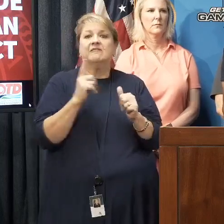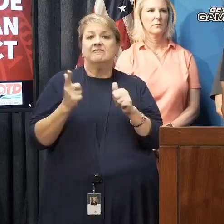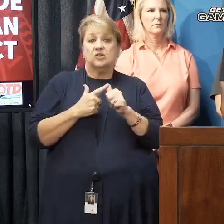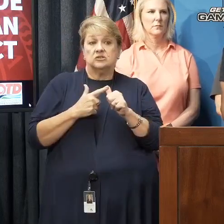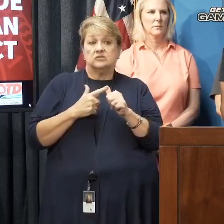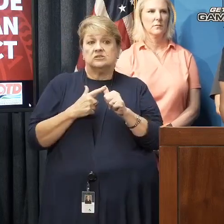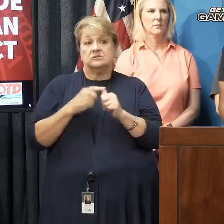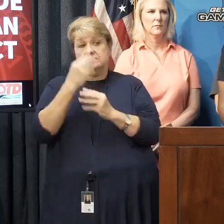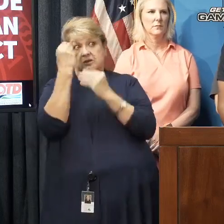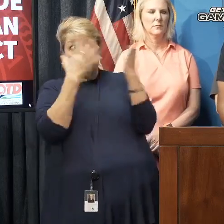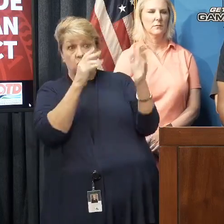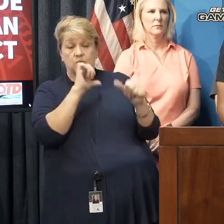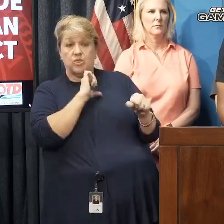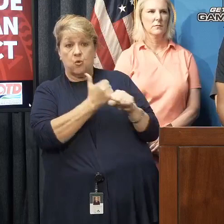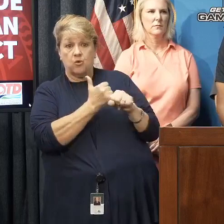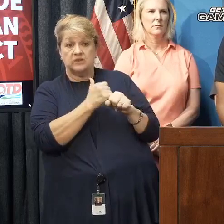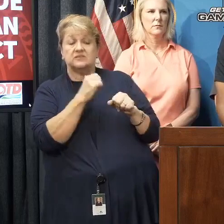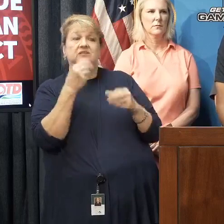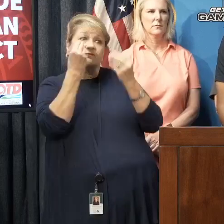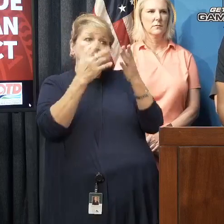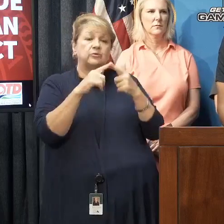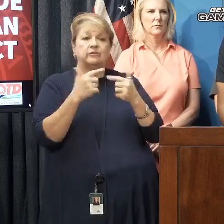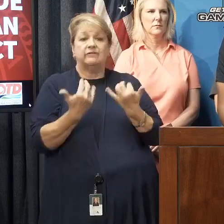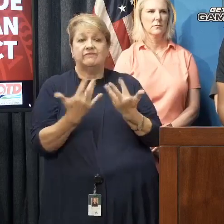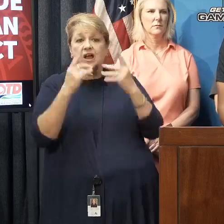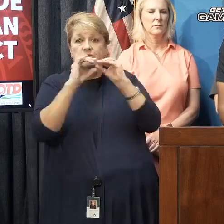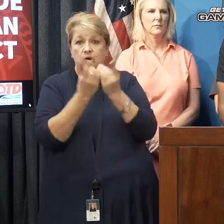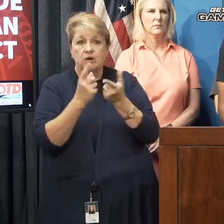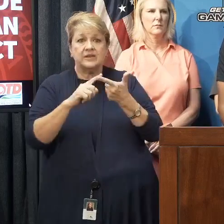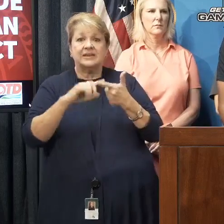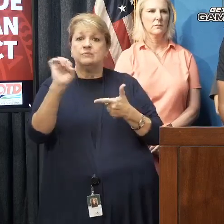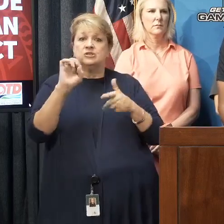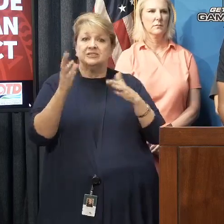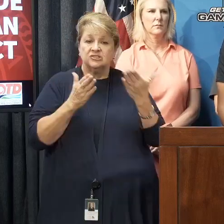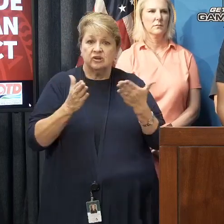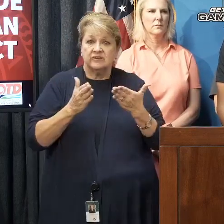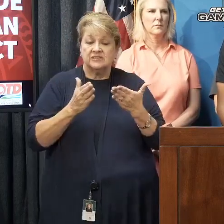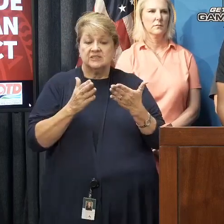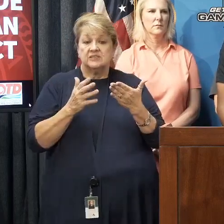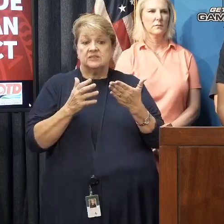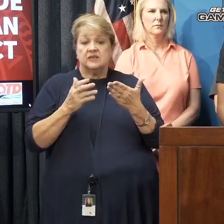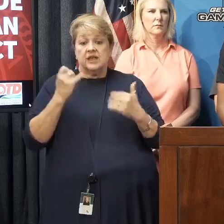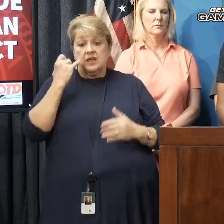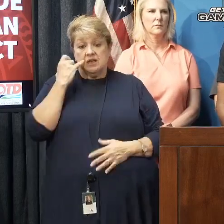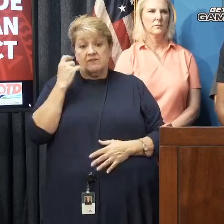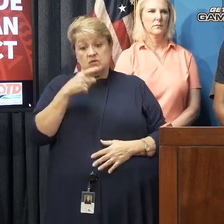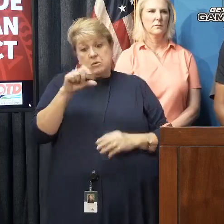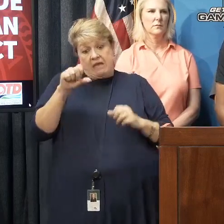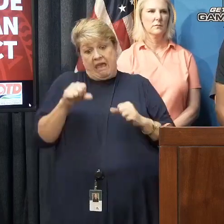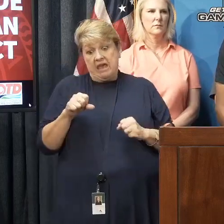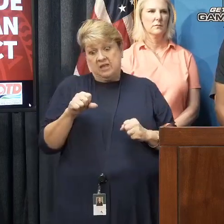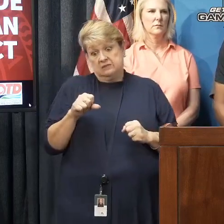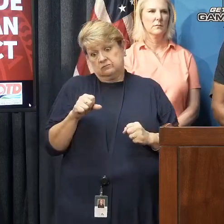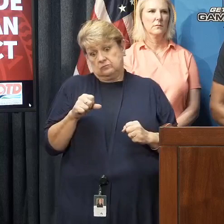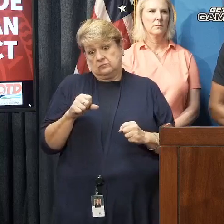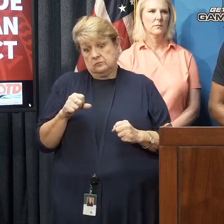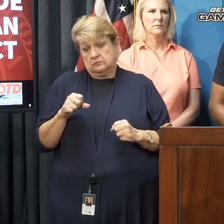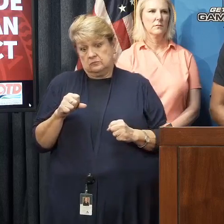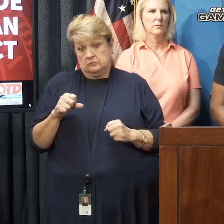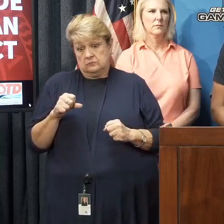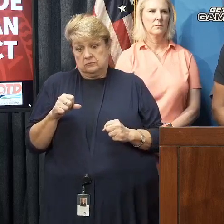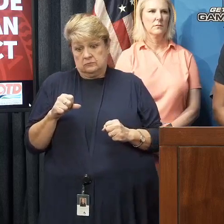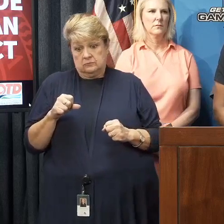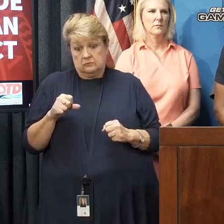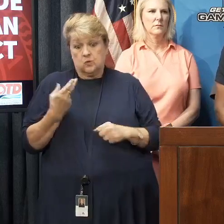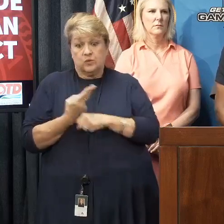the authorities, you contact the fire department, you contact the emergency services. And if you have the capability, then that's the time that